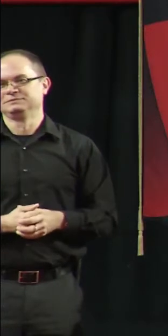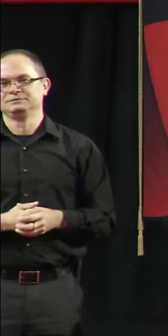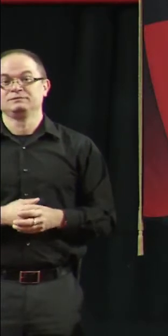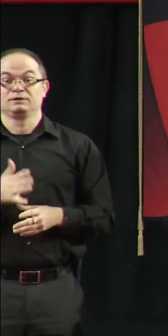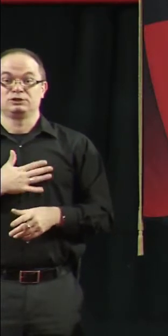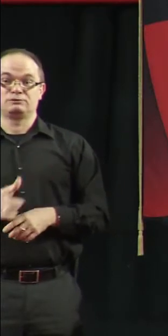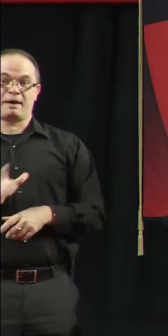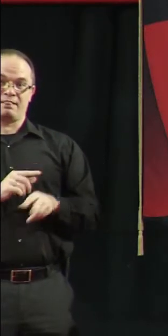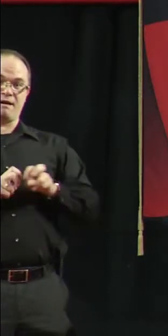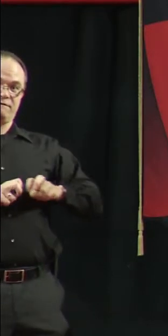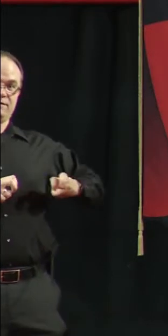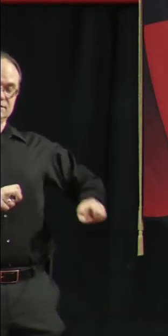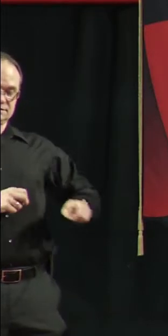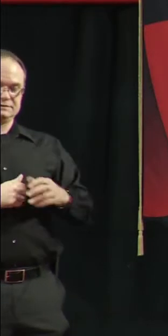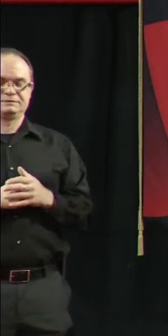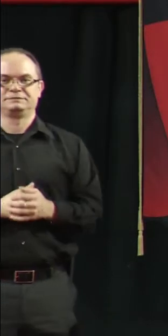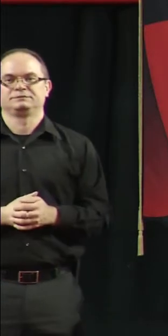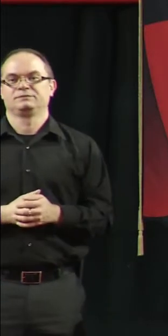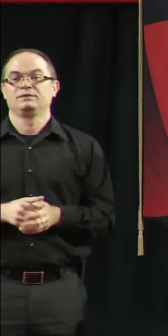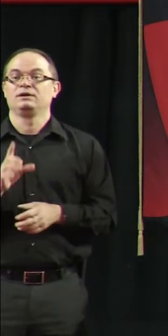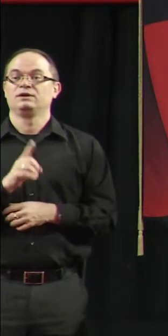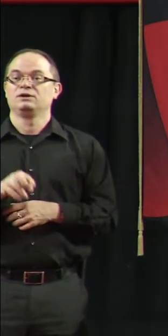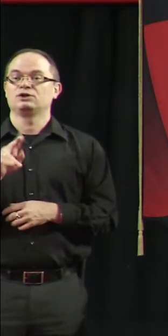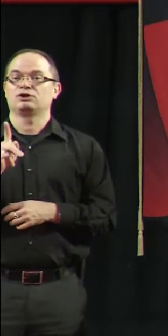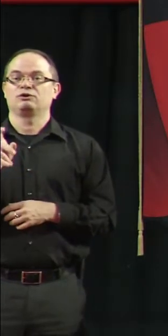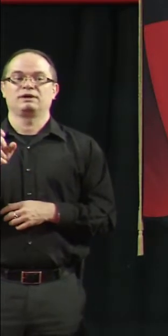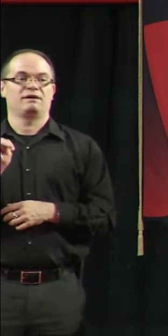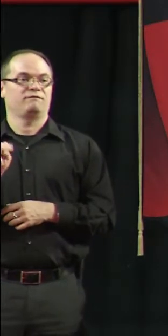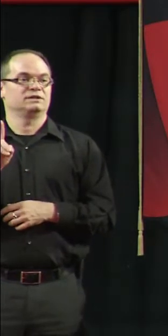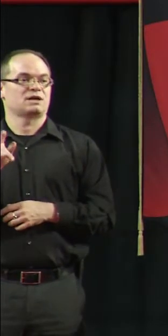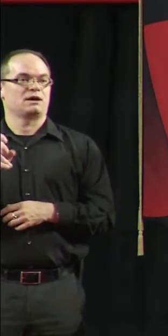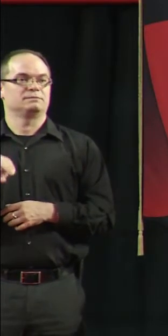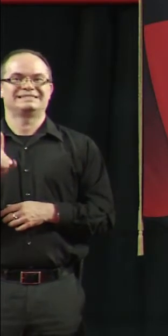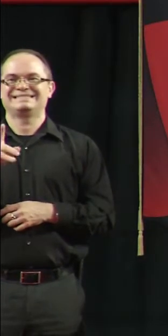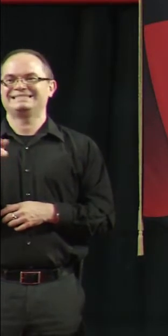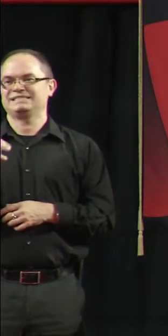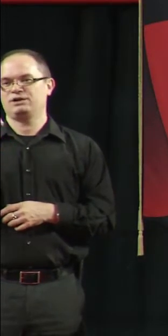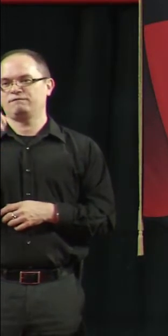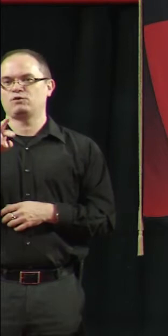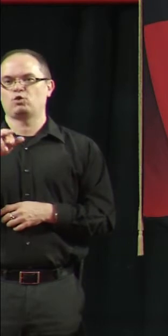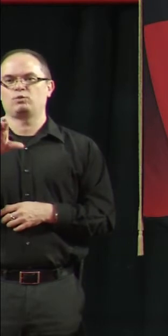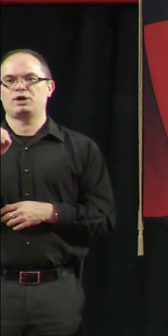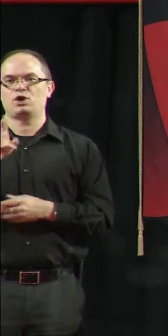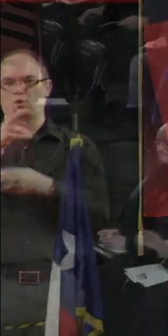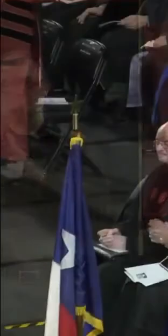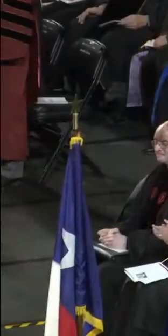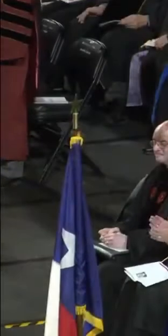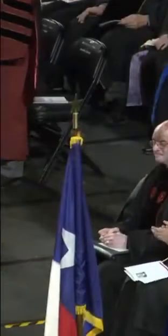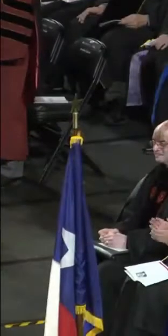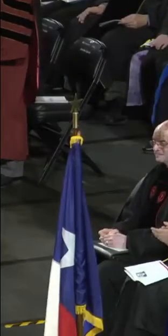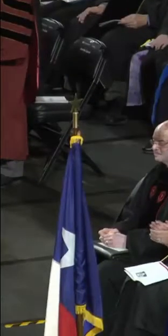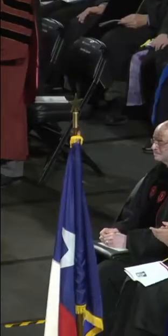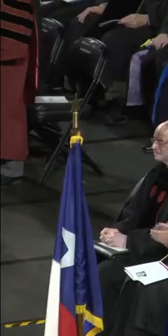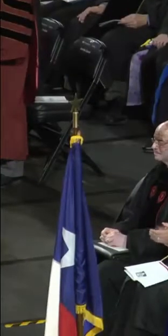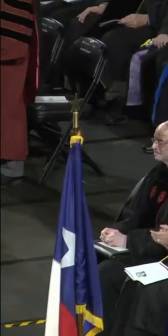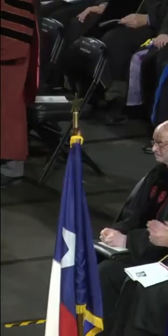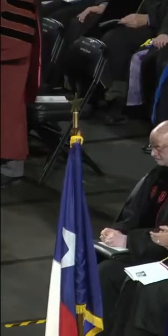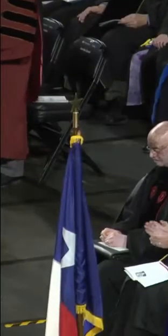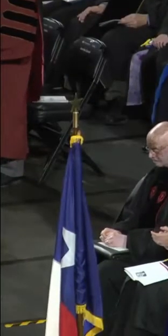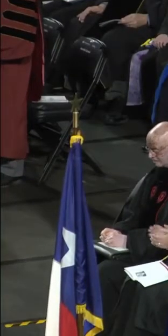To my left in row 2, Dr. Kevin Dodson, Dean, Rio Honors College.